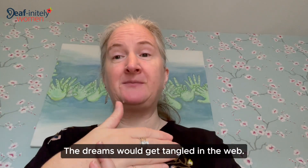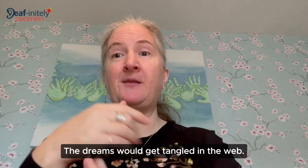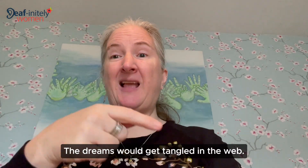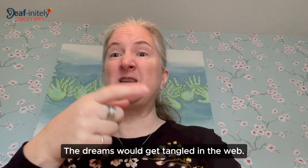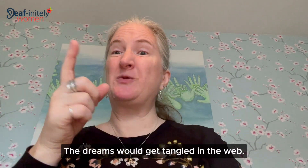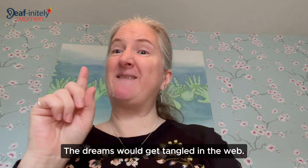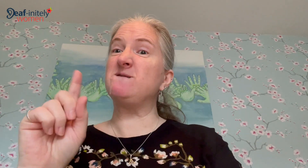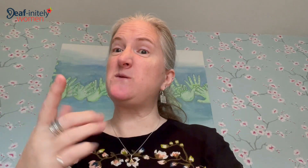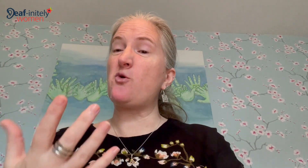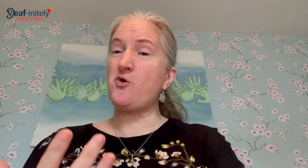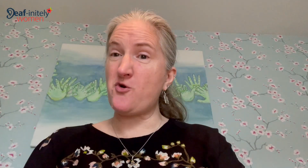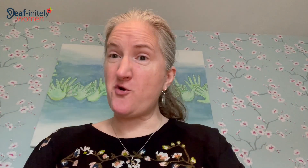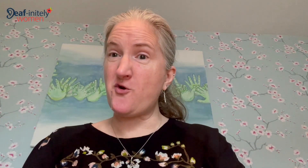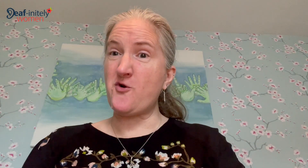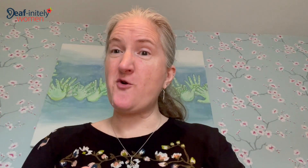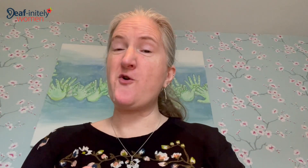in the web.